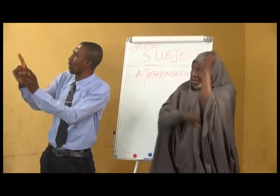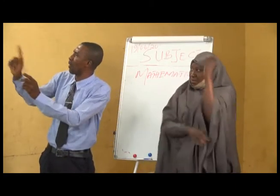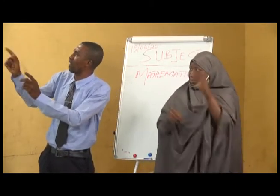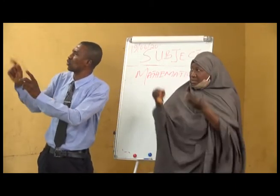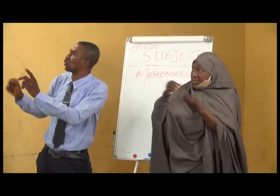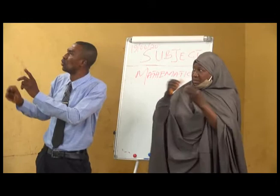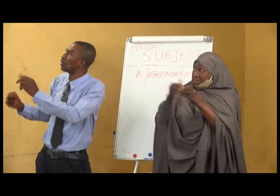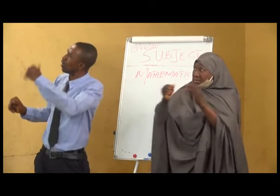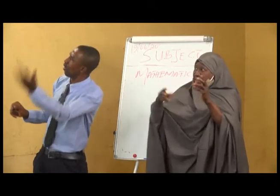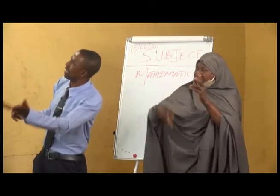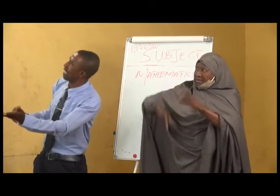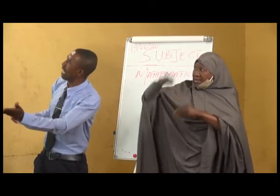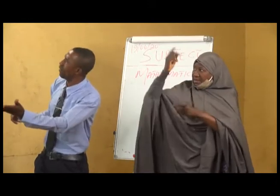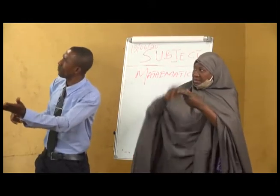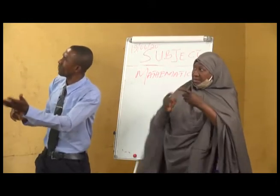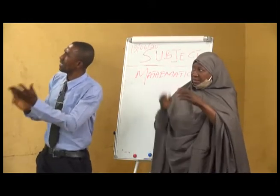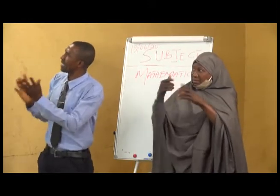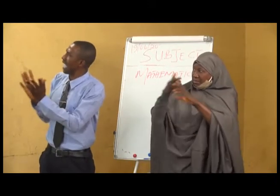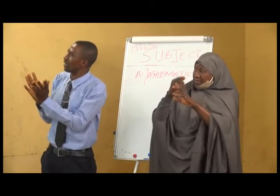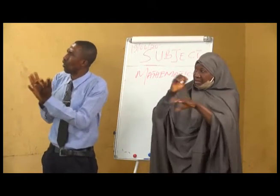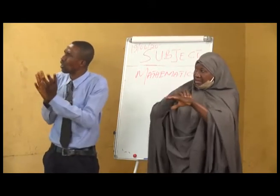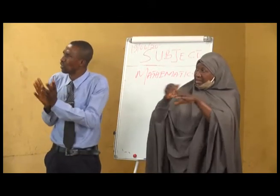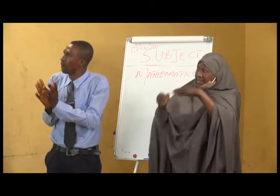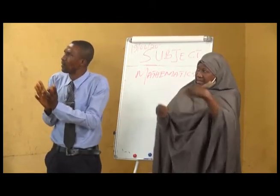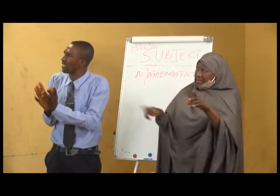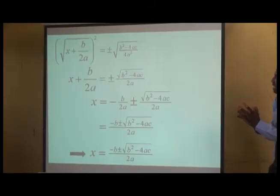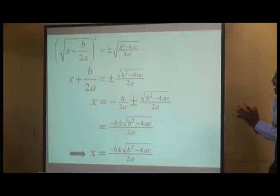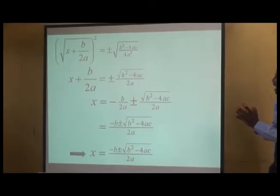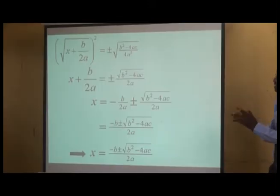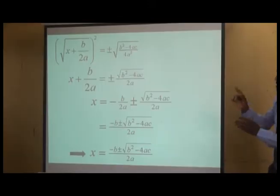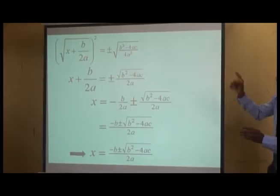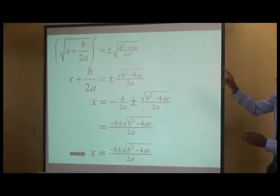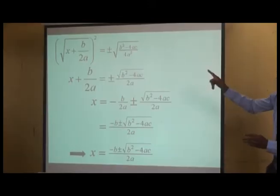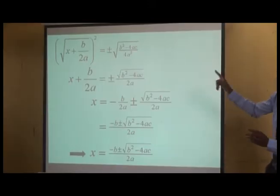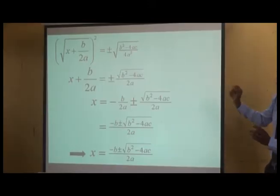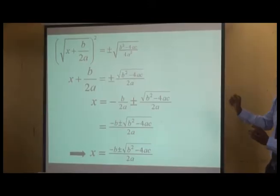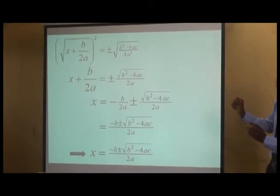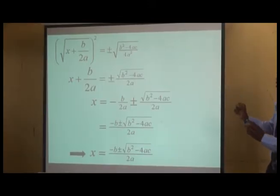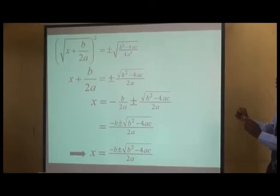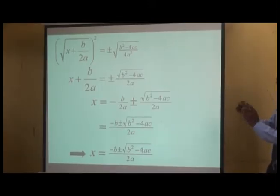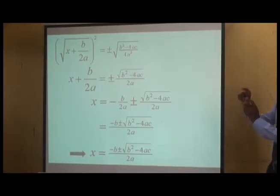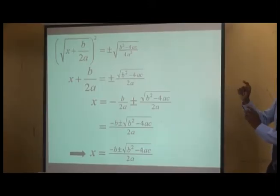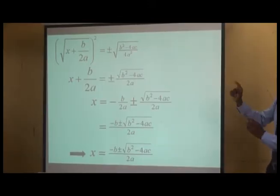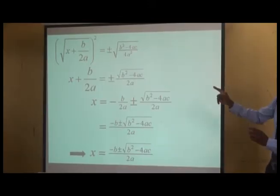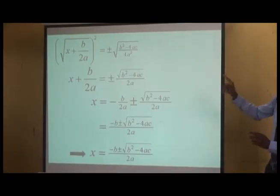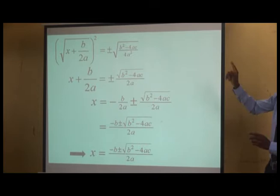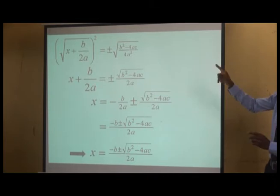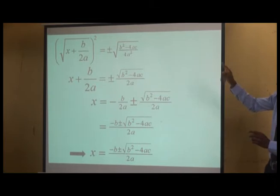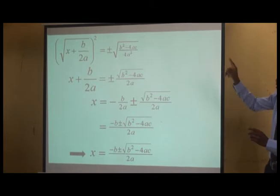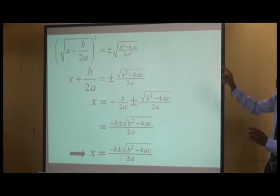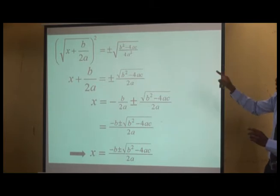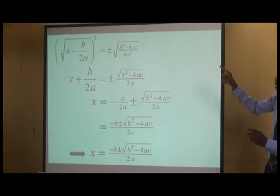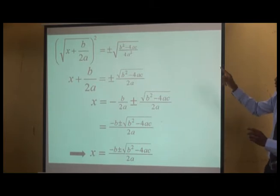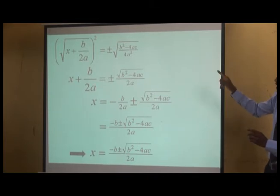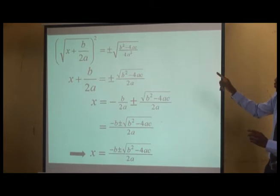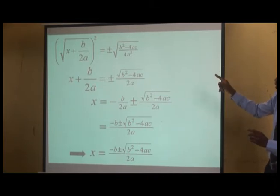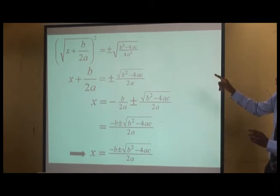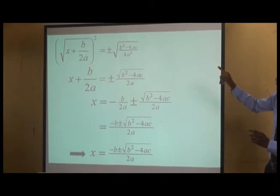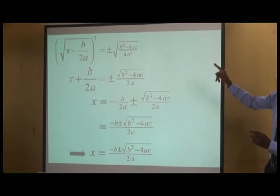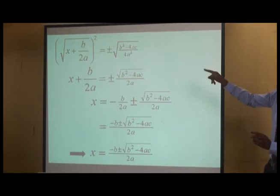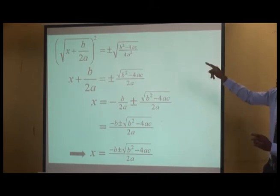raised to the power of 2 on the left can also be written as the square root of x plus b